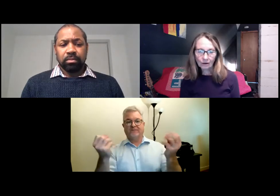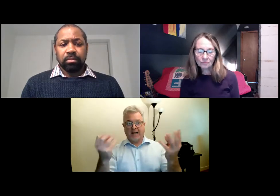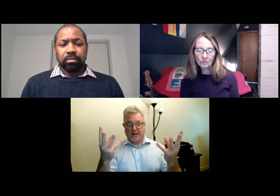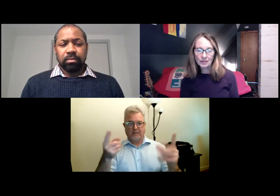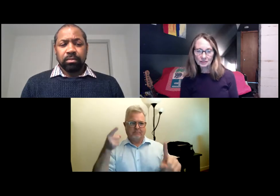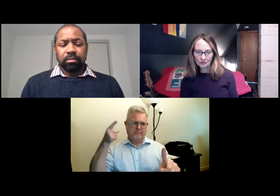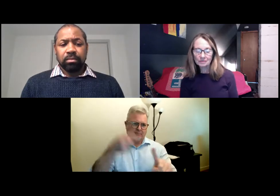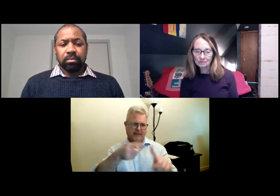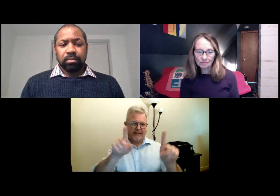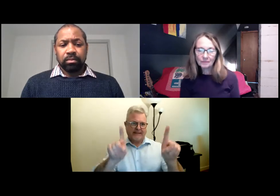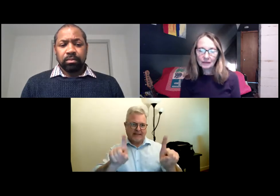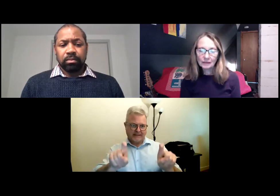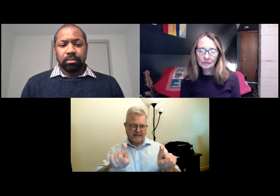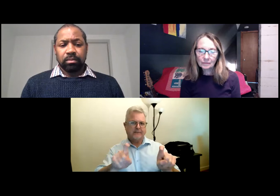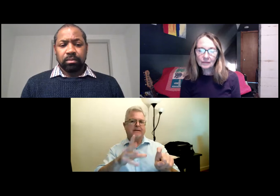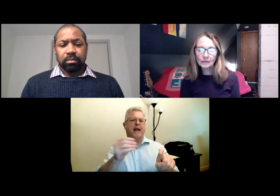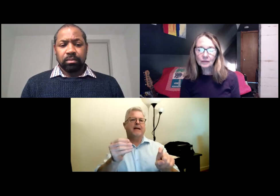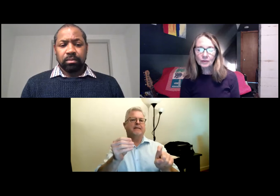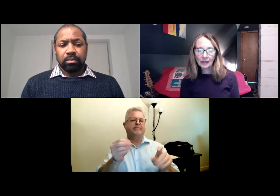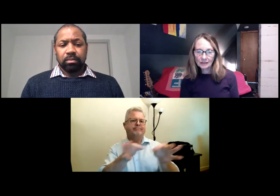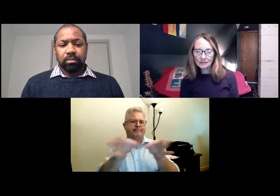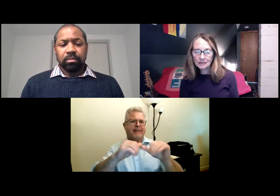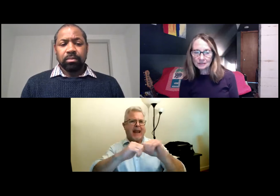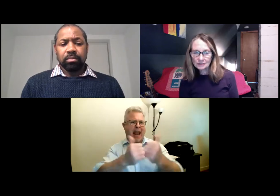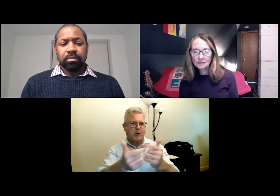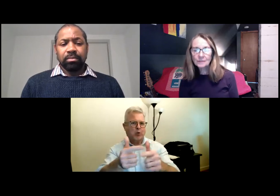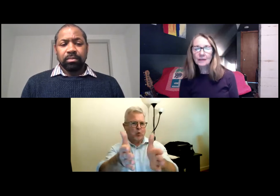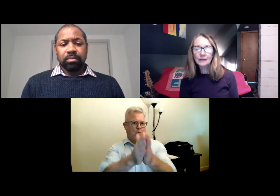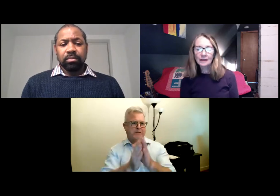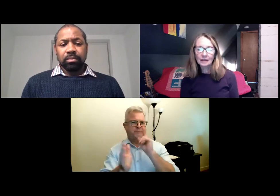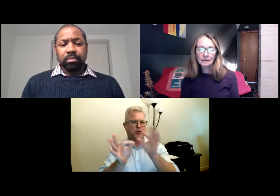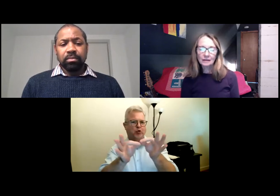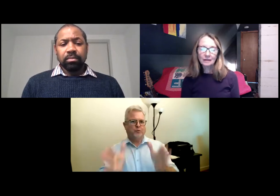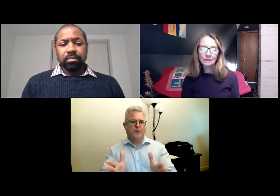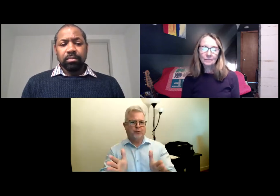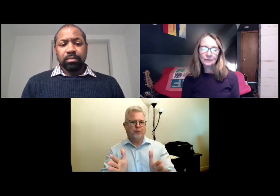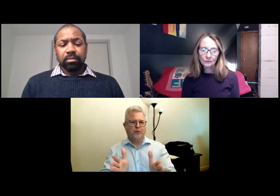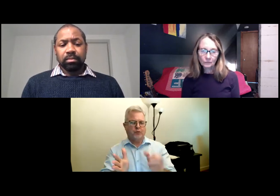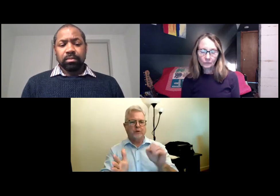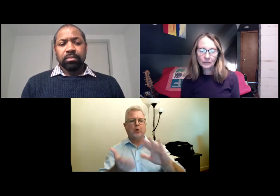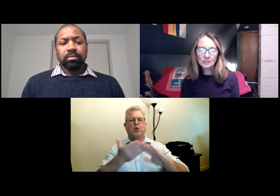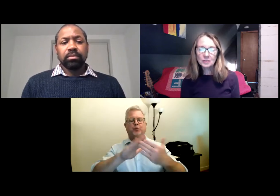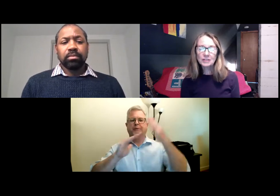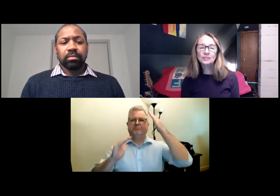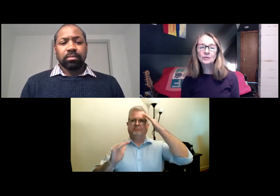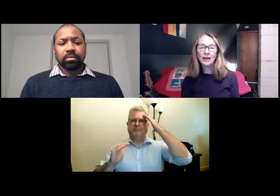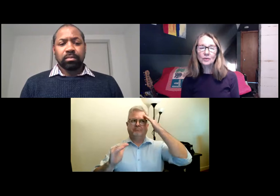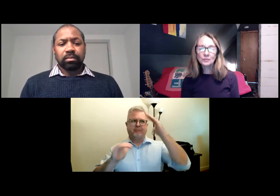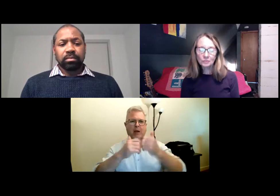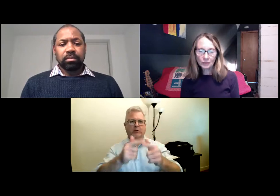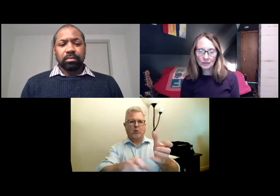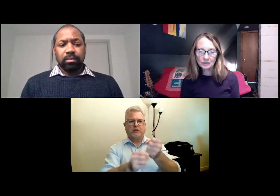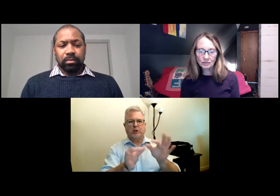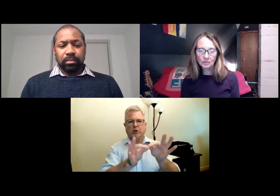our information. You can get tested, and we'll explain to you how